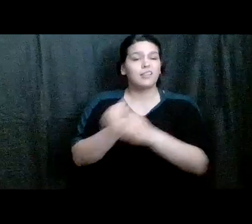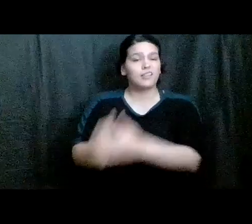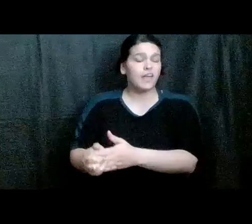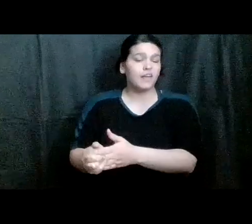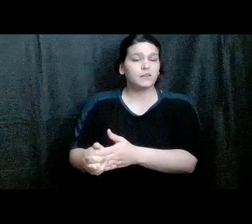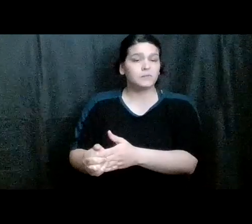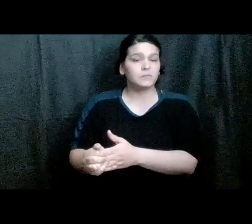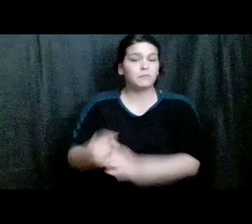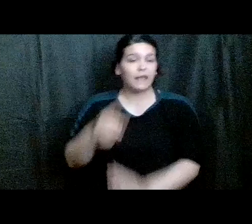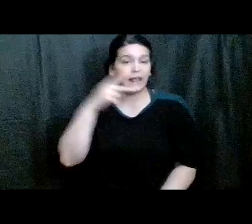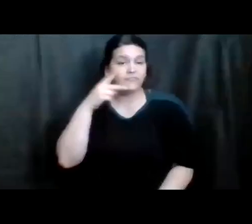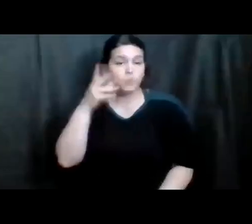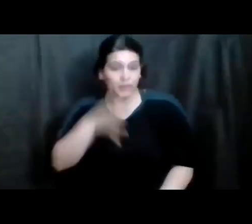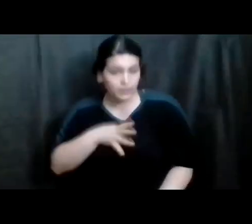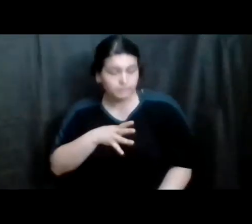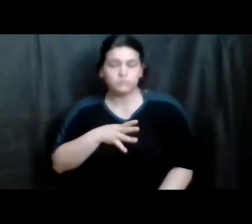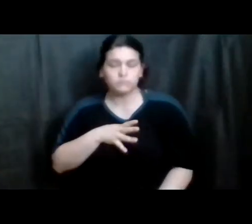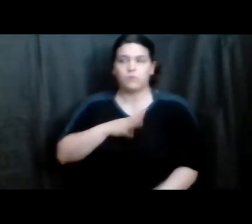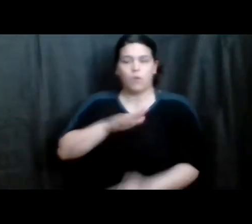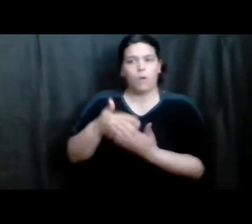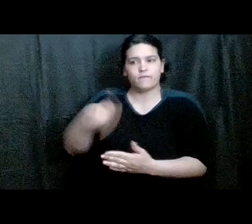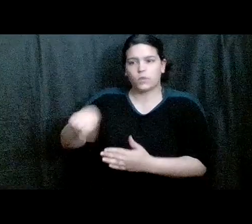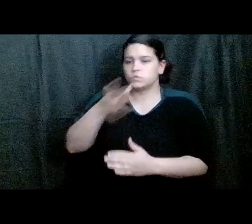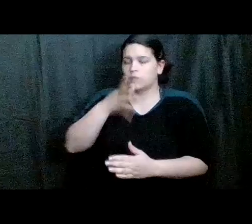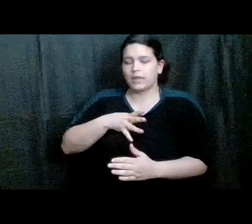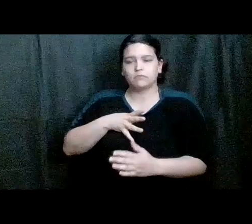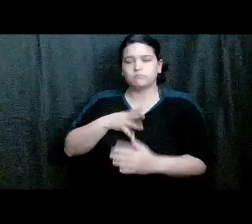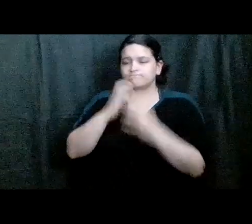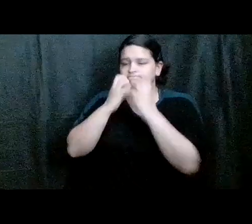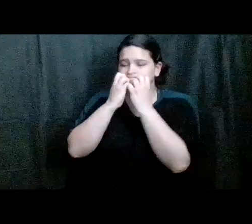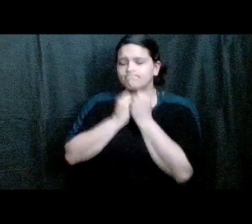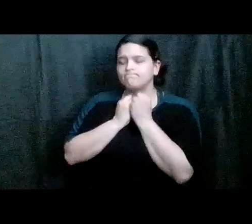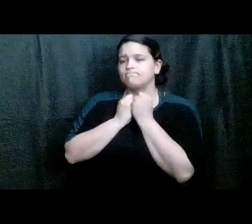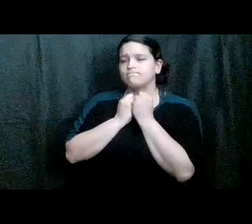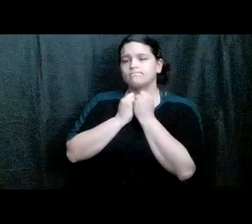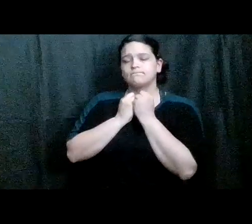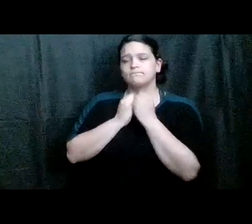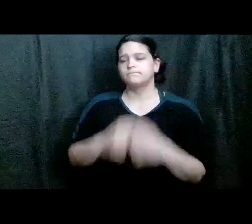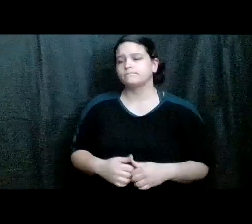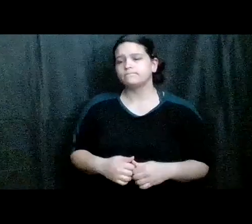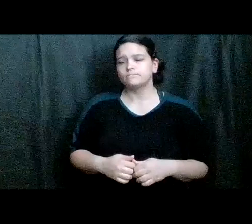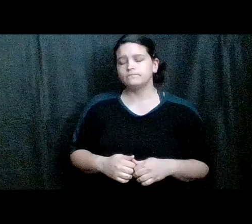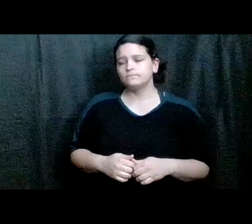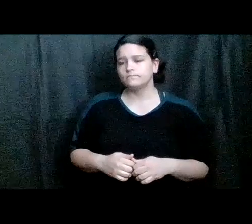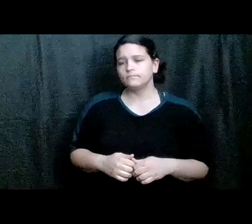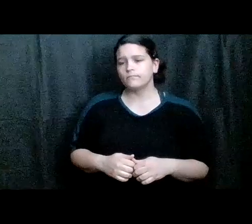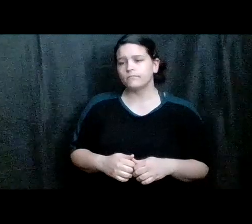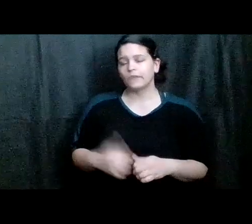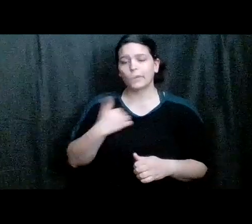all of them very dear to my heart. And we're joined by a lot of community, a lot